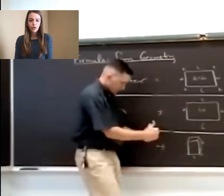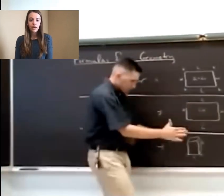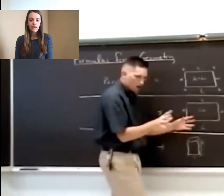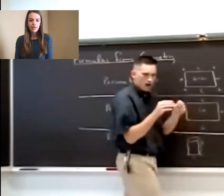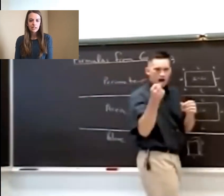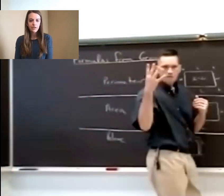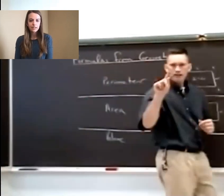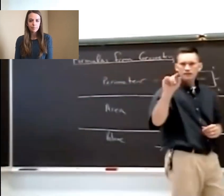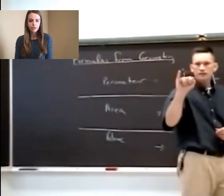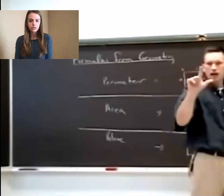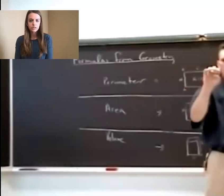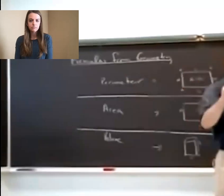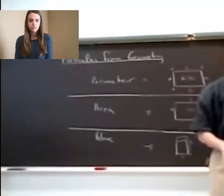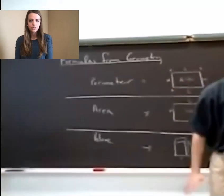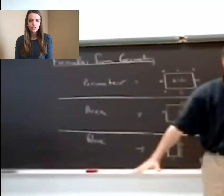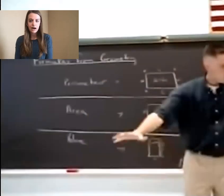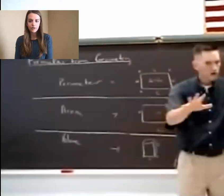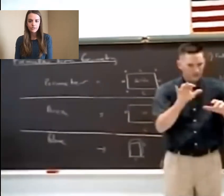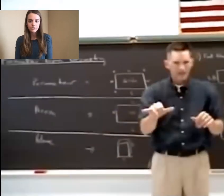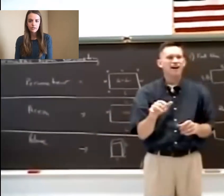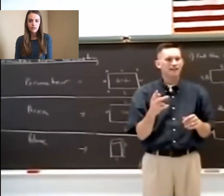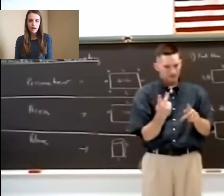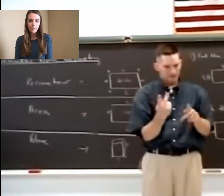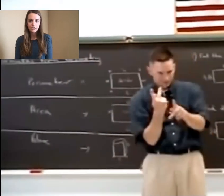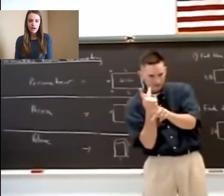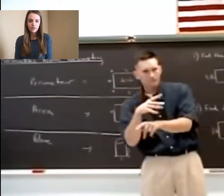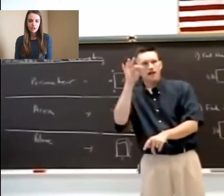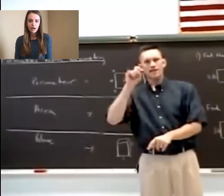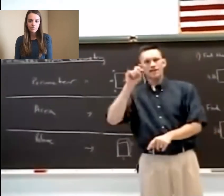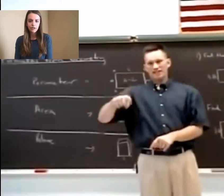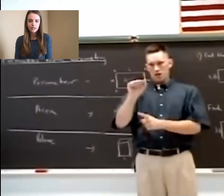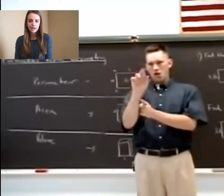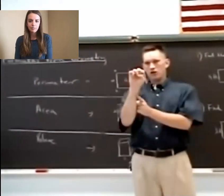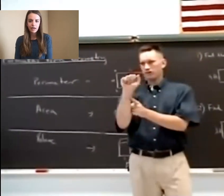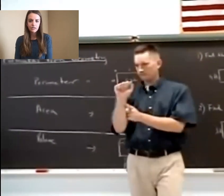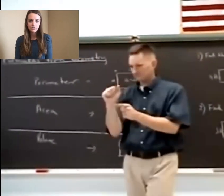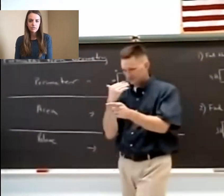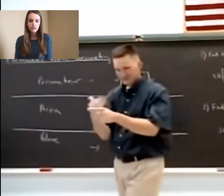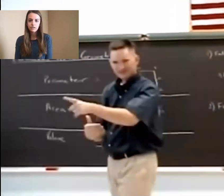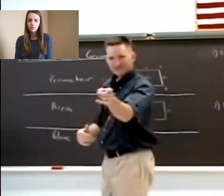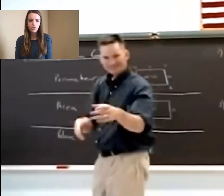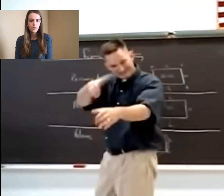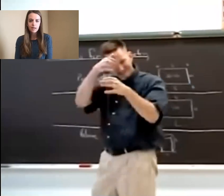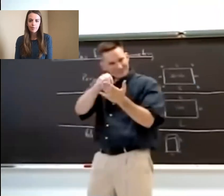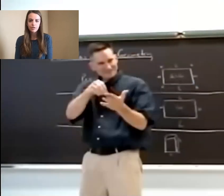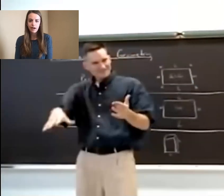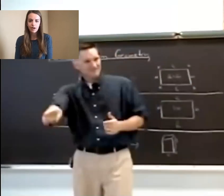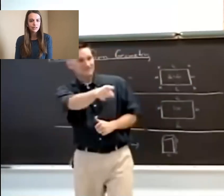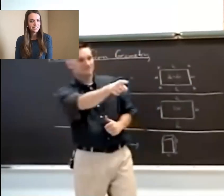Okay, yeah, that's another examples. Using tiles, how many tiles could cover an exact space. So those are all examples of area. Good